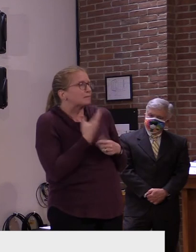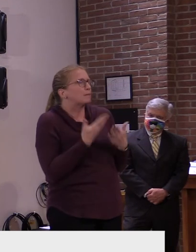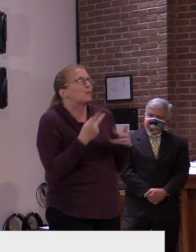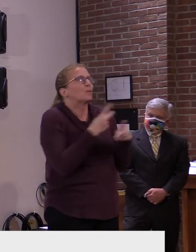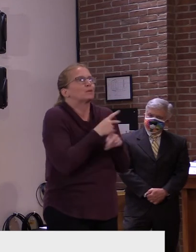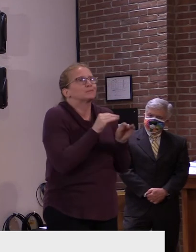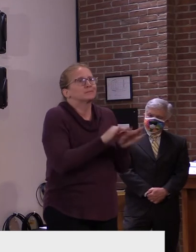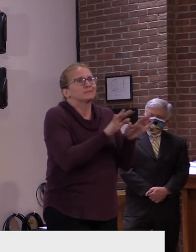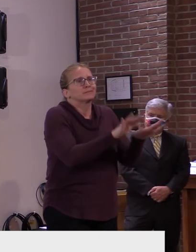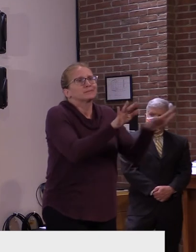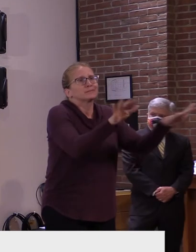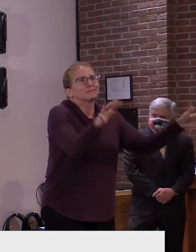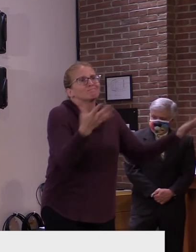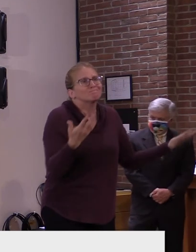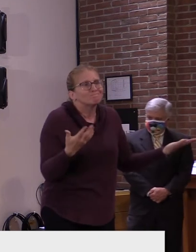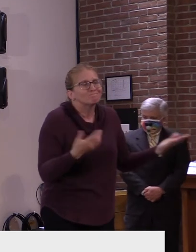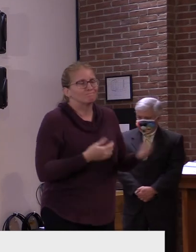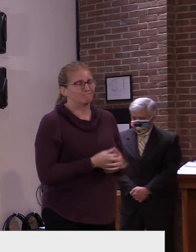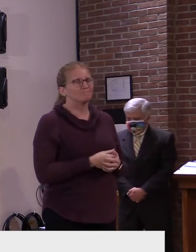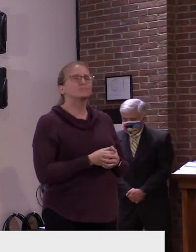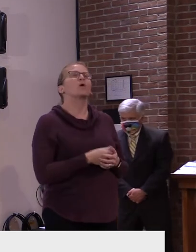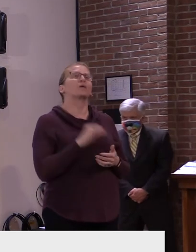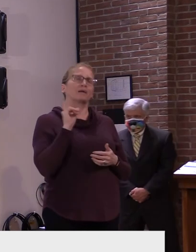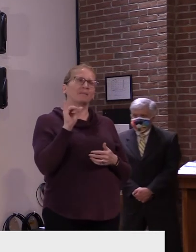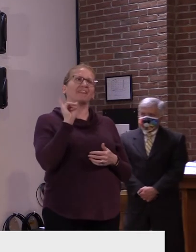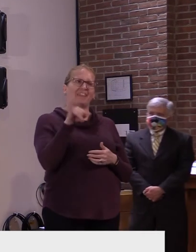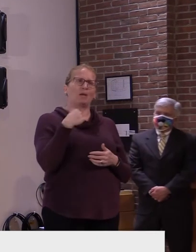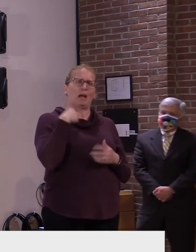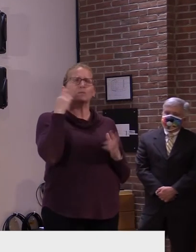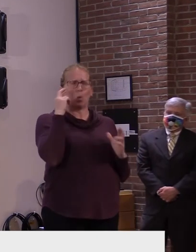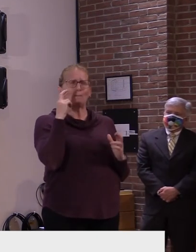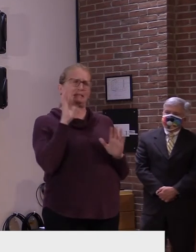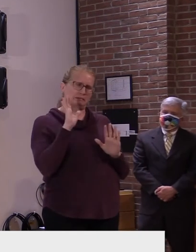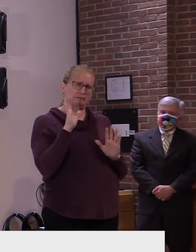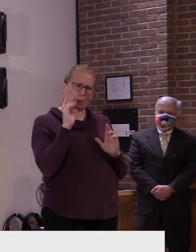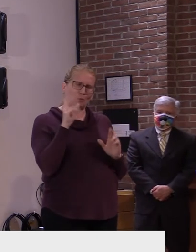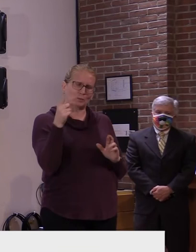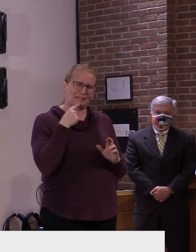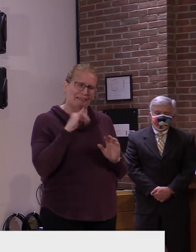exactly thank you thank you very much that's that was what i was hoping to hear